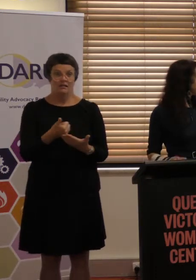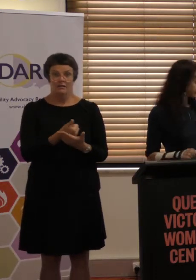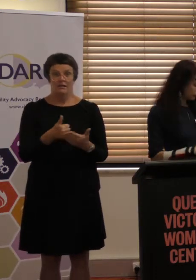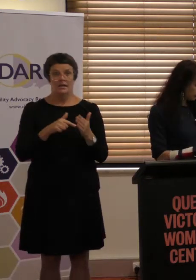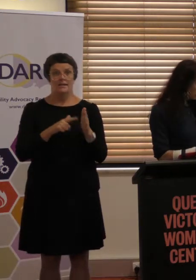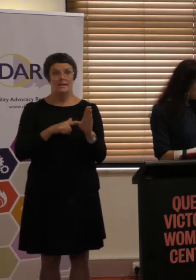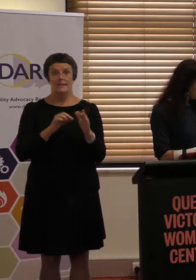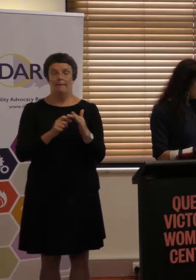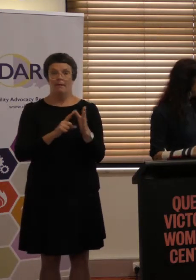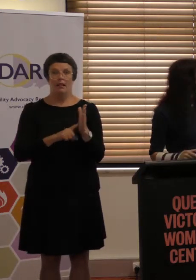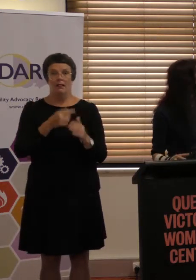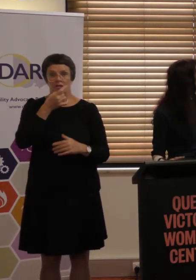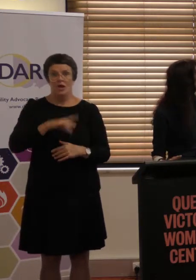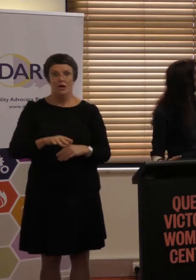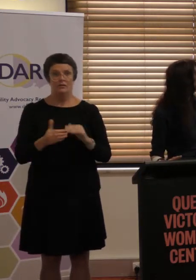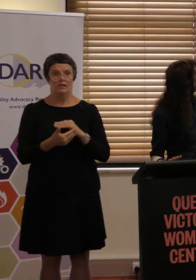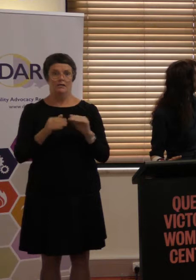children.